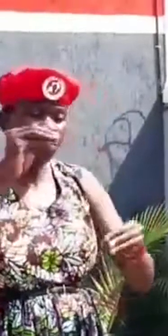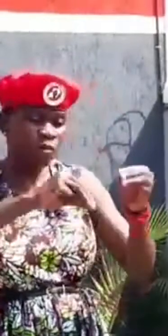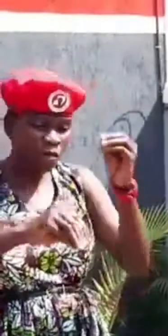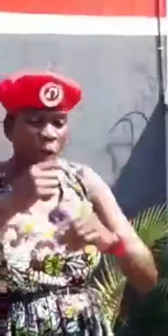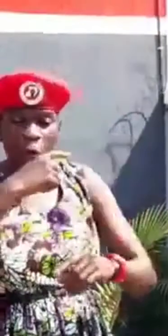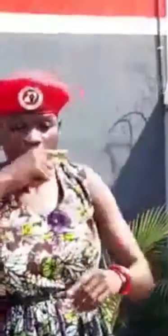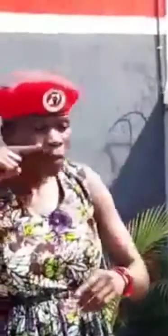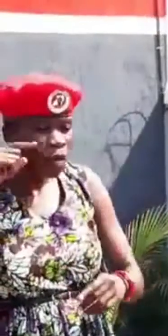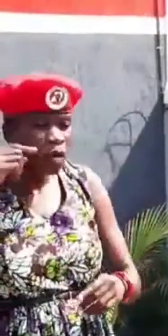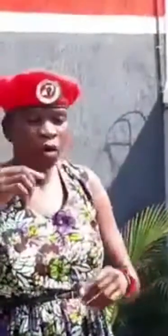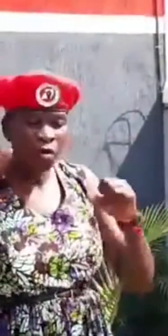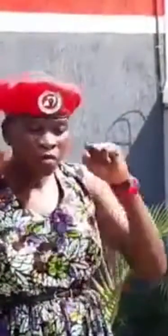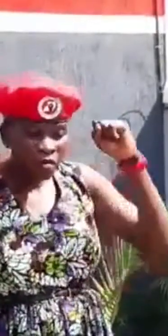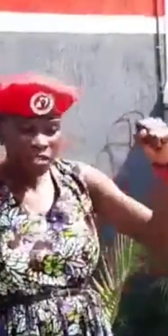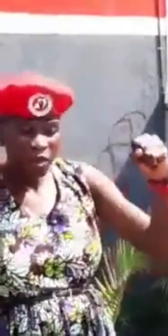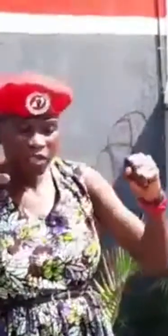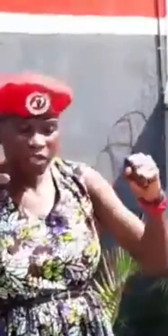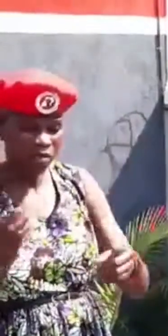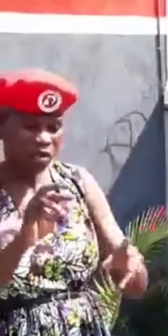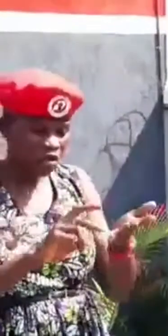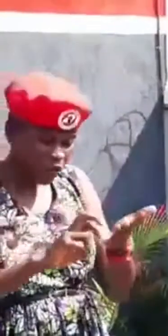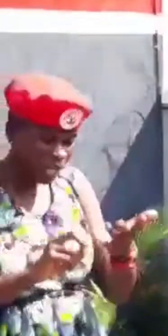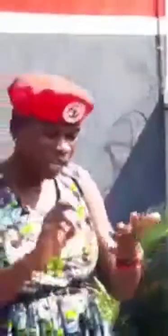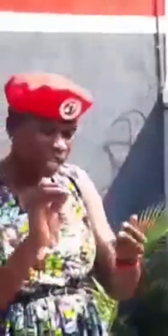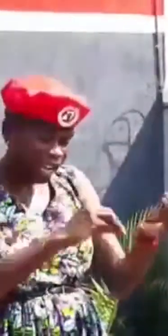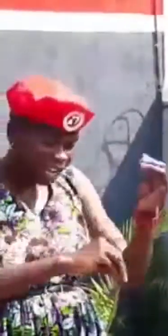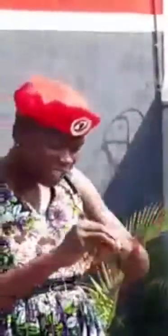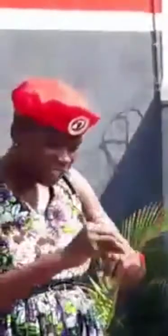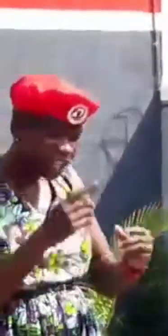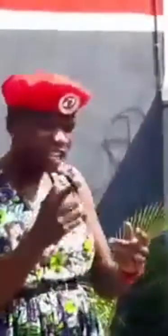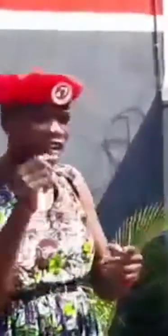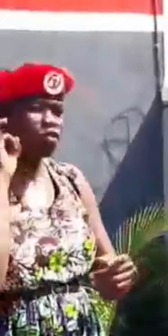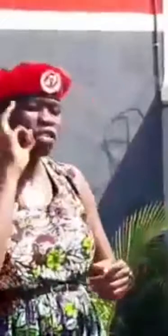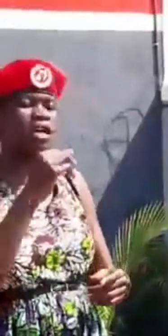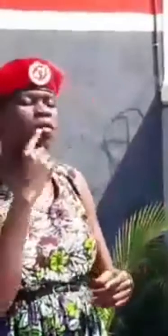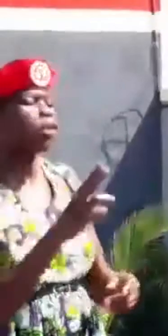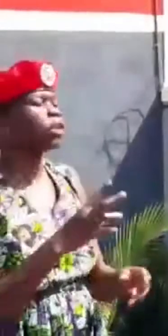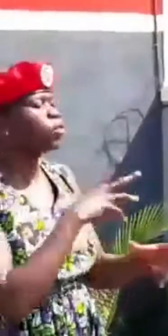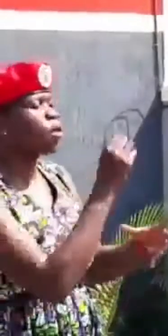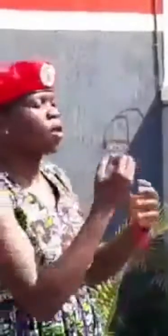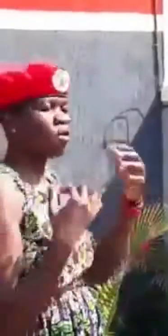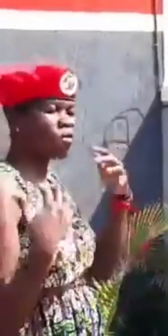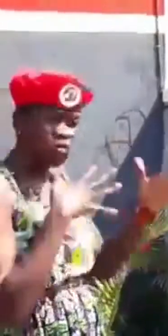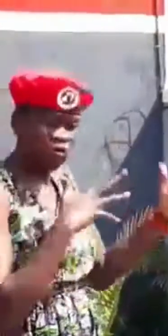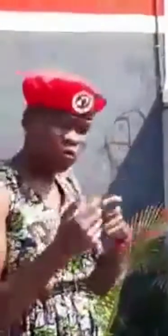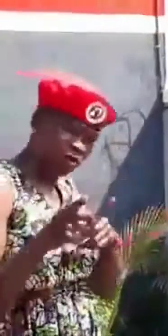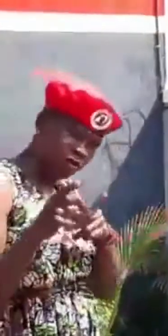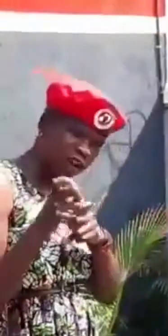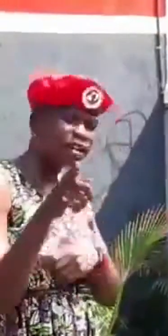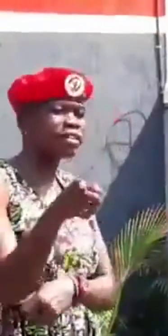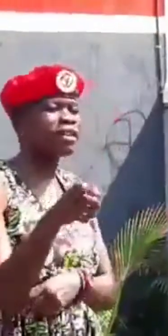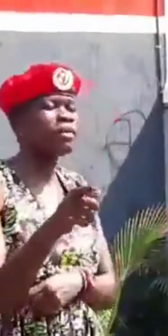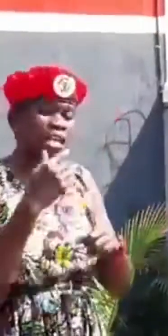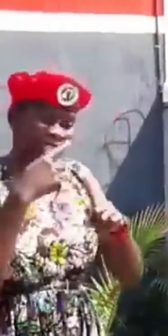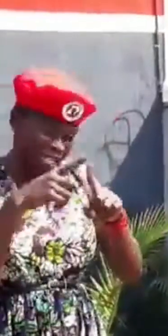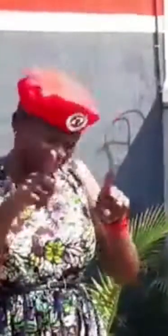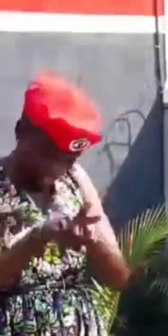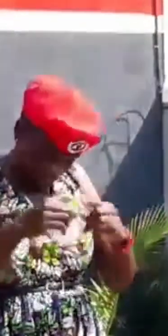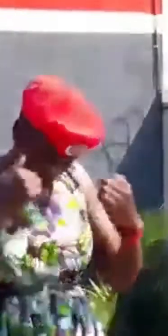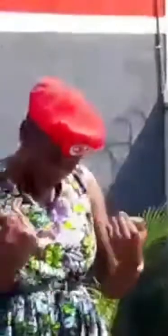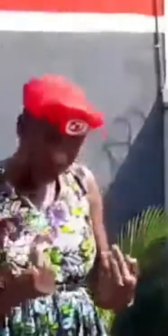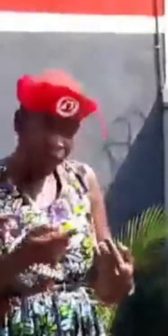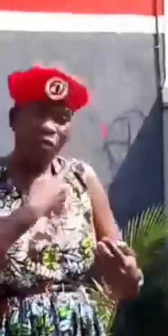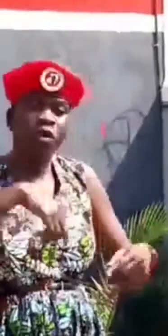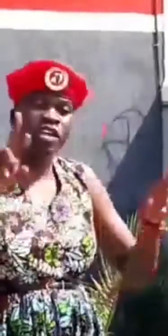go to the bush and fight against him. We have come to that point right now, yet again. And we are telling